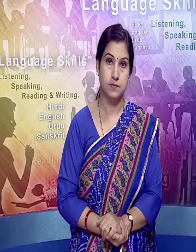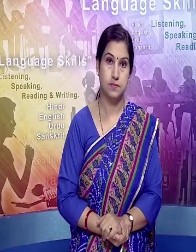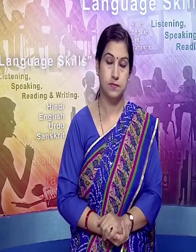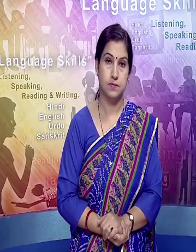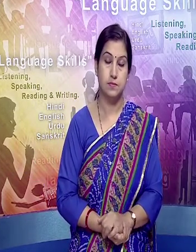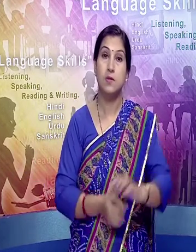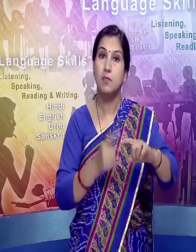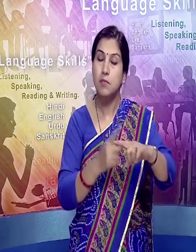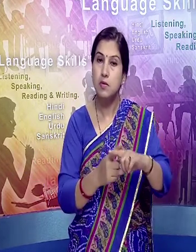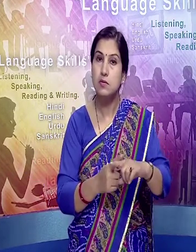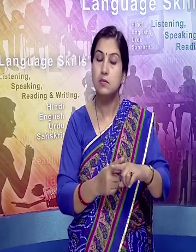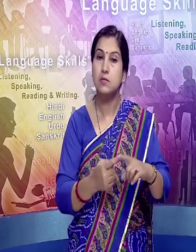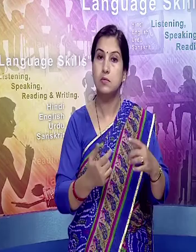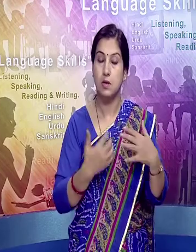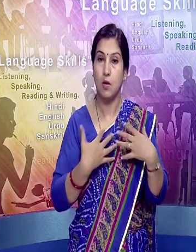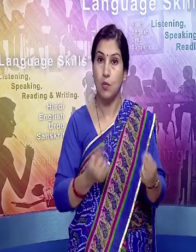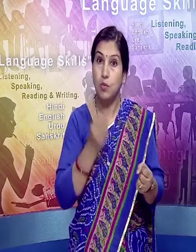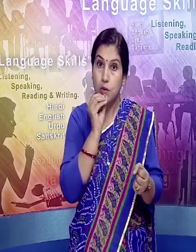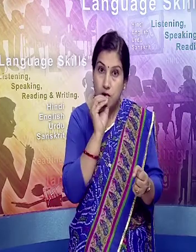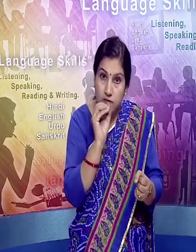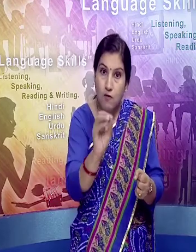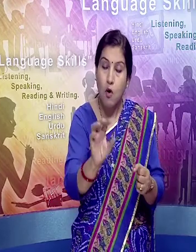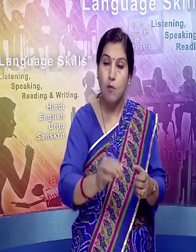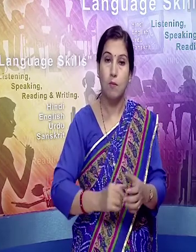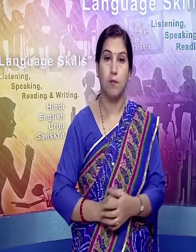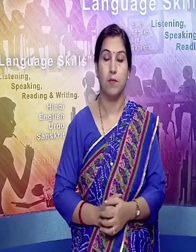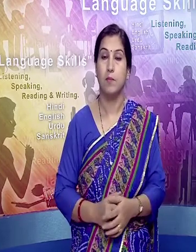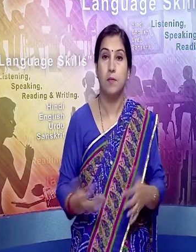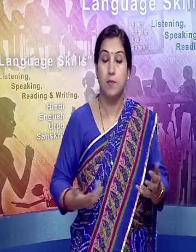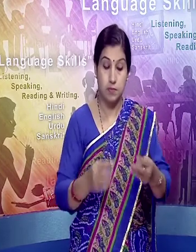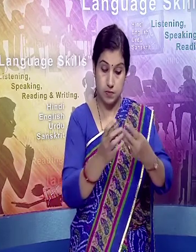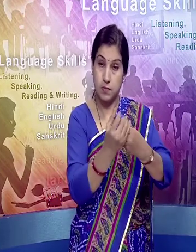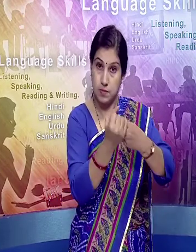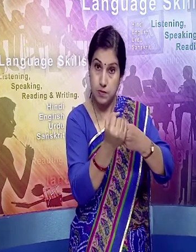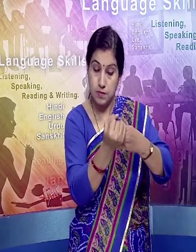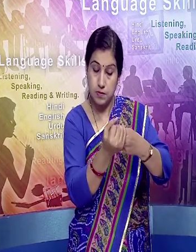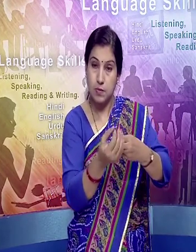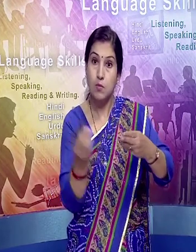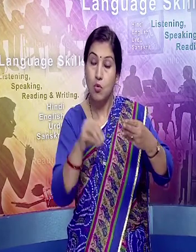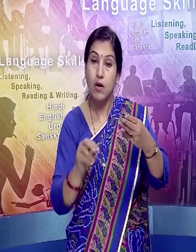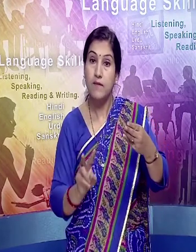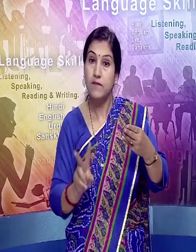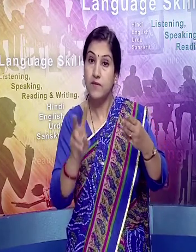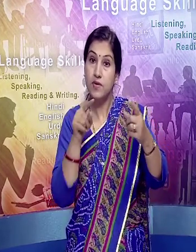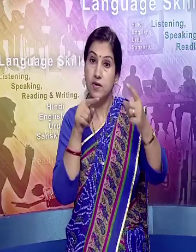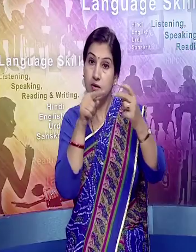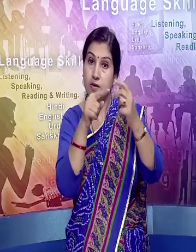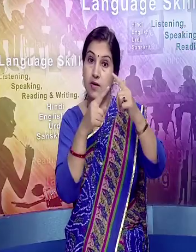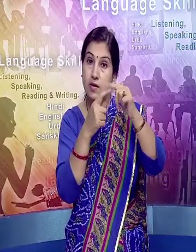And I just want to tell you here that vitamins and minerals do